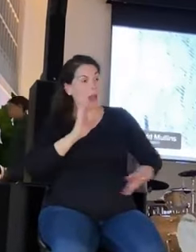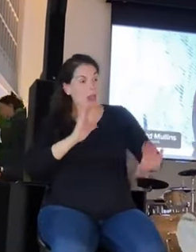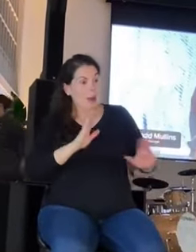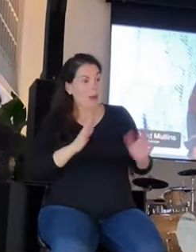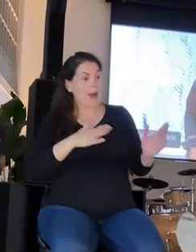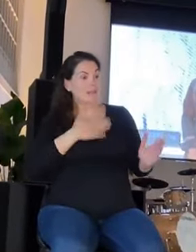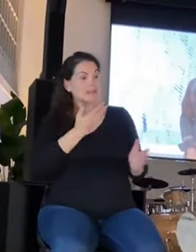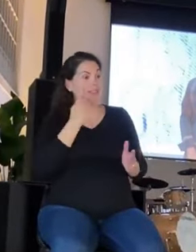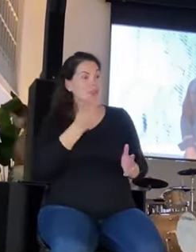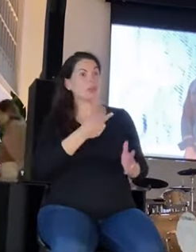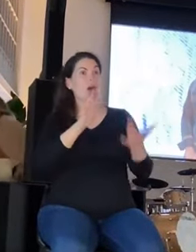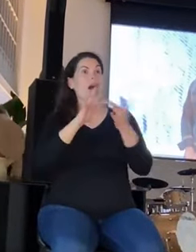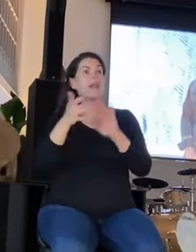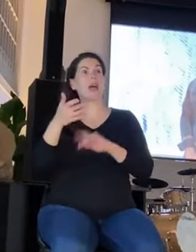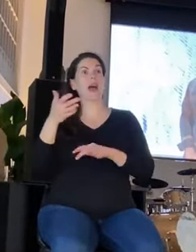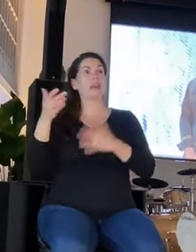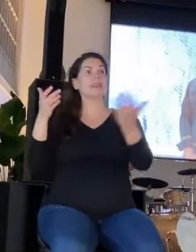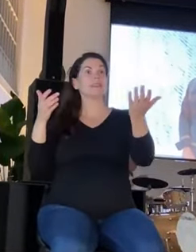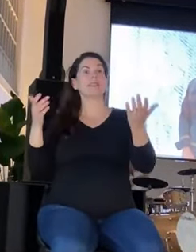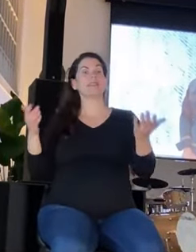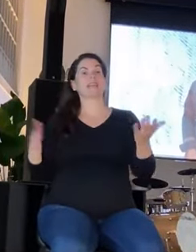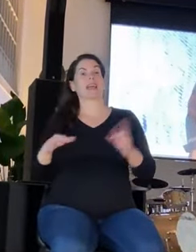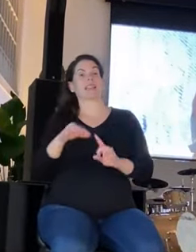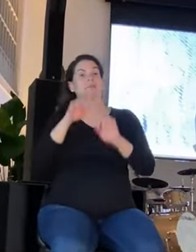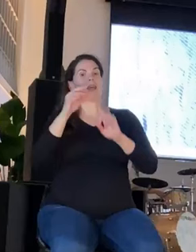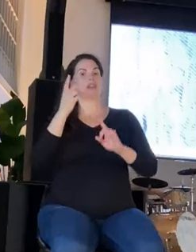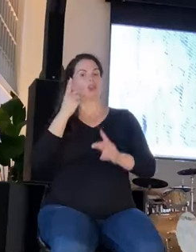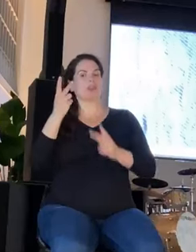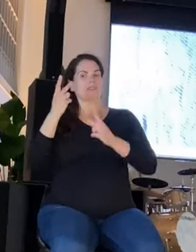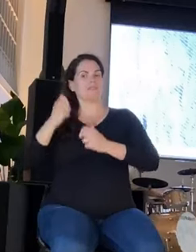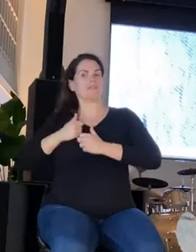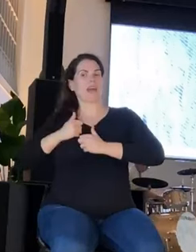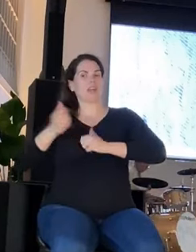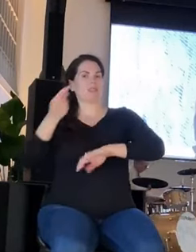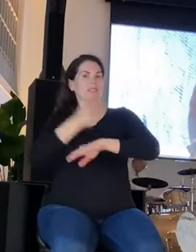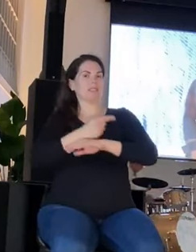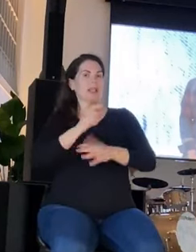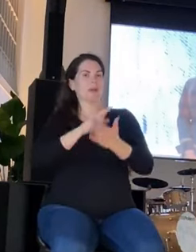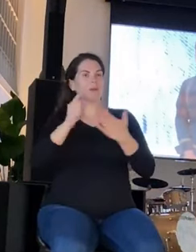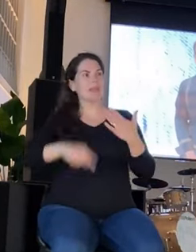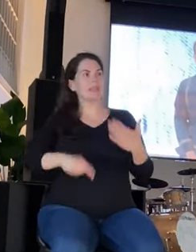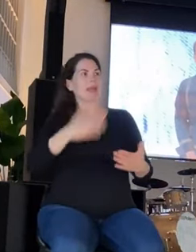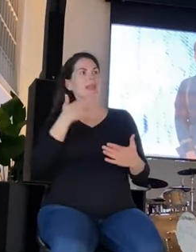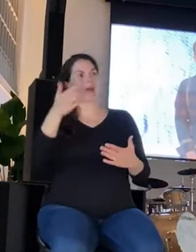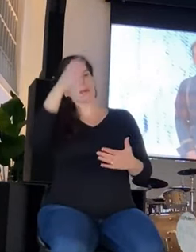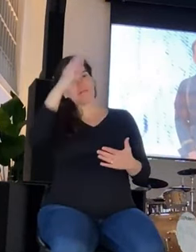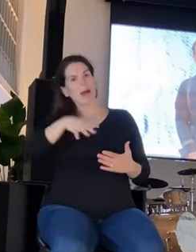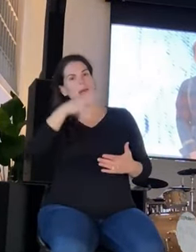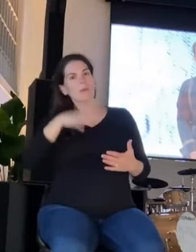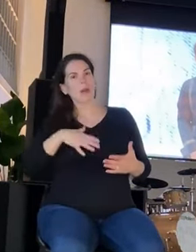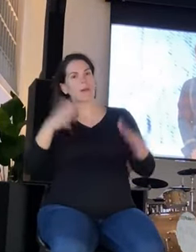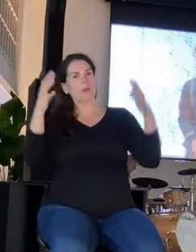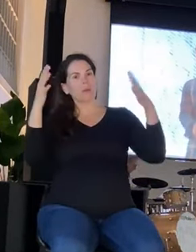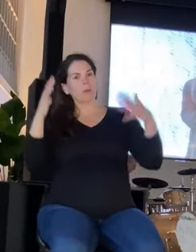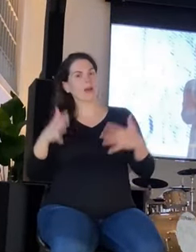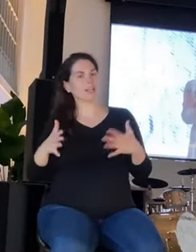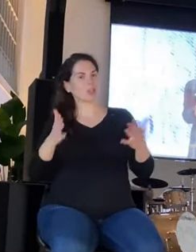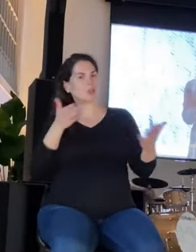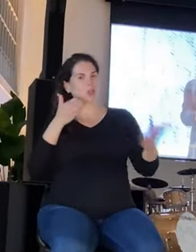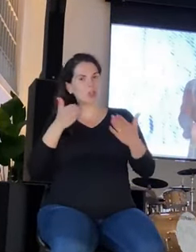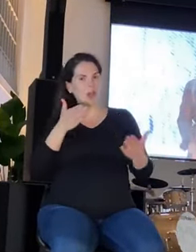you. Everybody online and on this special Veterans Day weekend. Once again, would you help me thank all the men and women that serve us